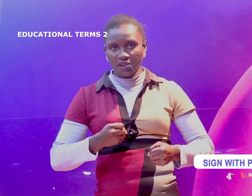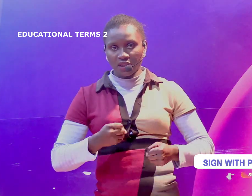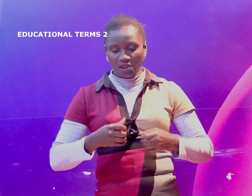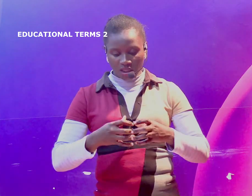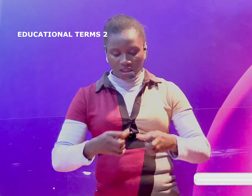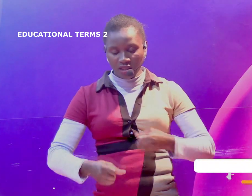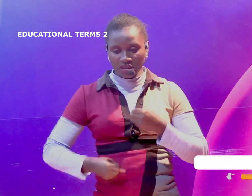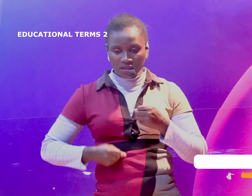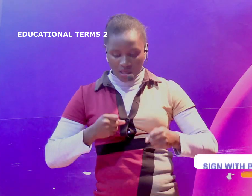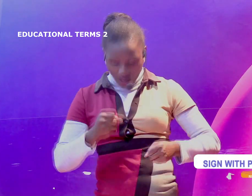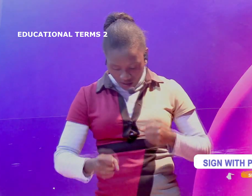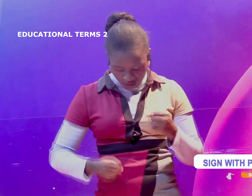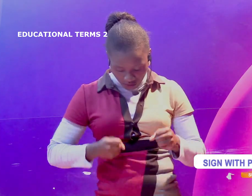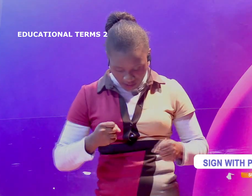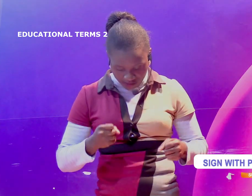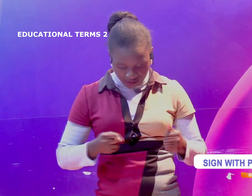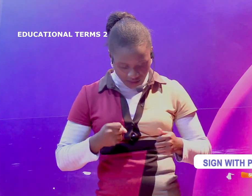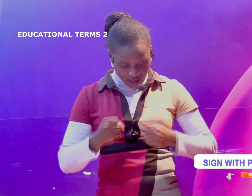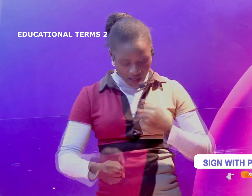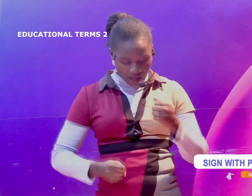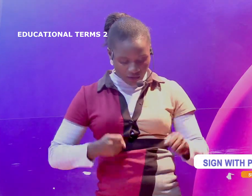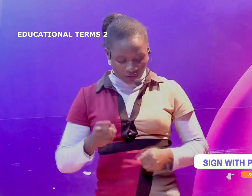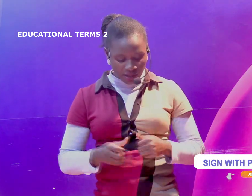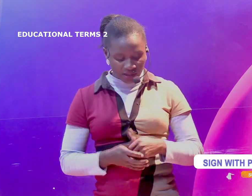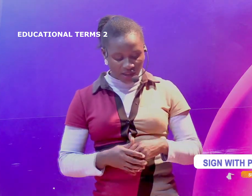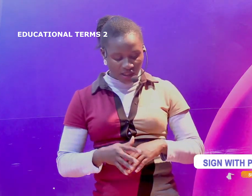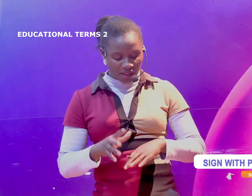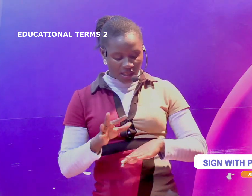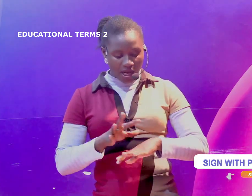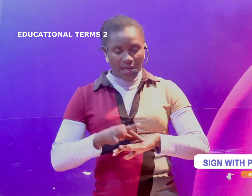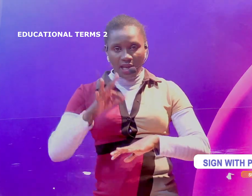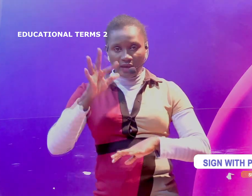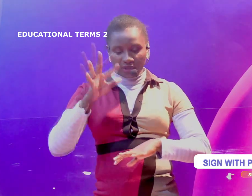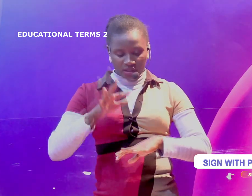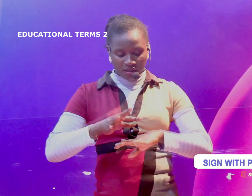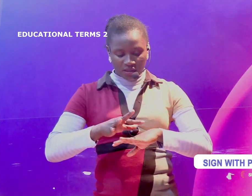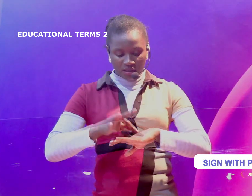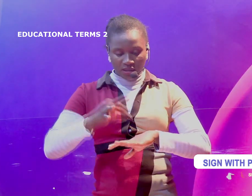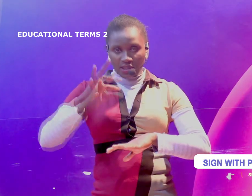like this, acrobat. And then lava,